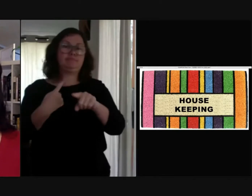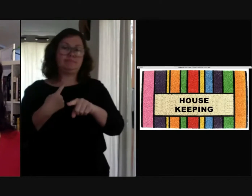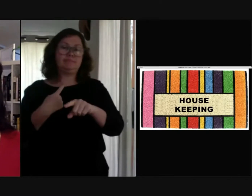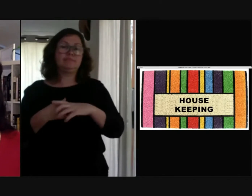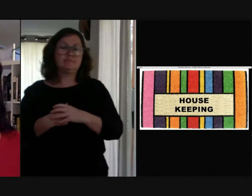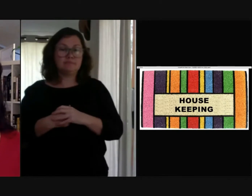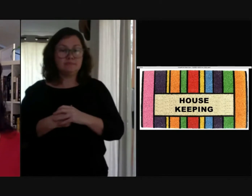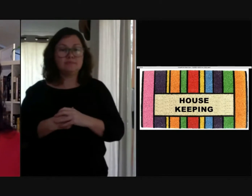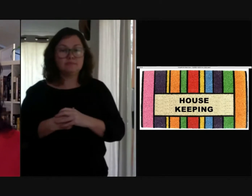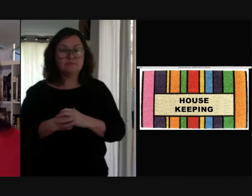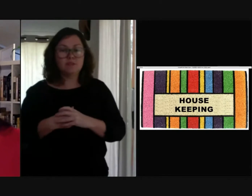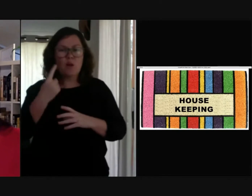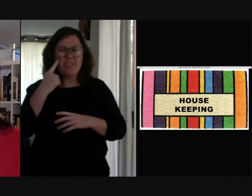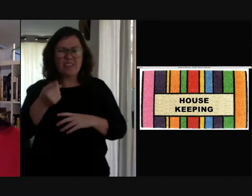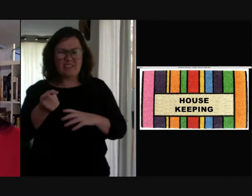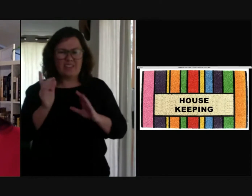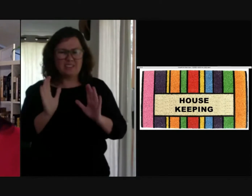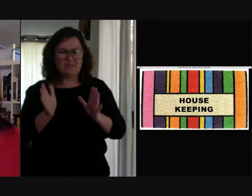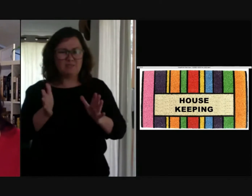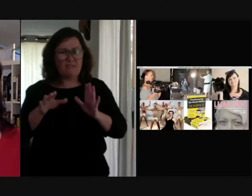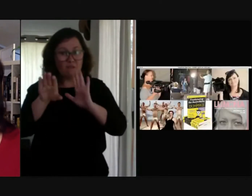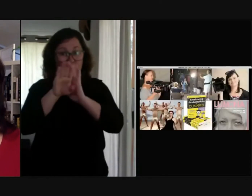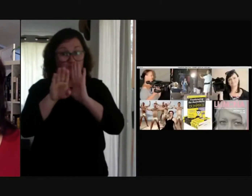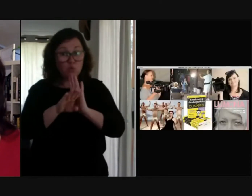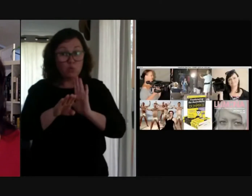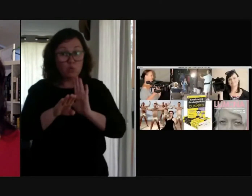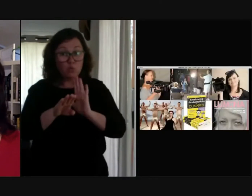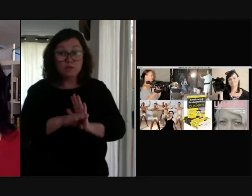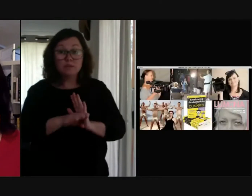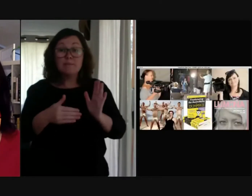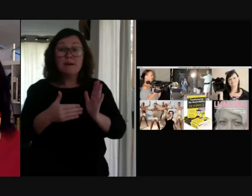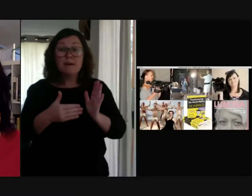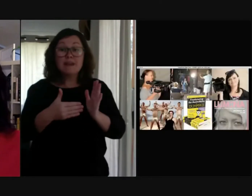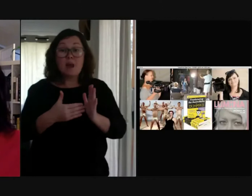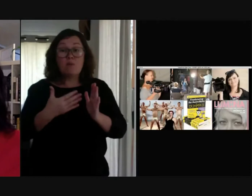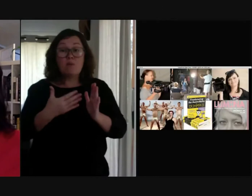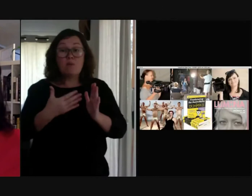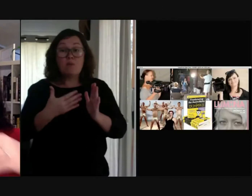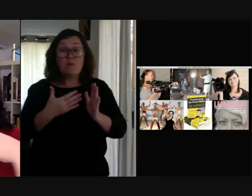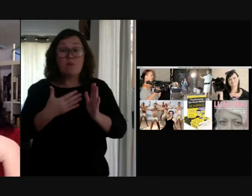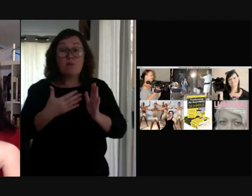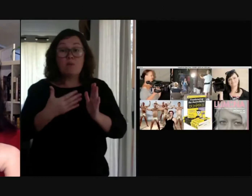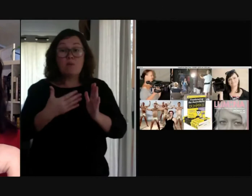of housekeeping. I want to introduce myself.